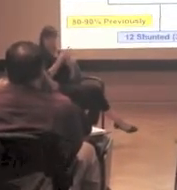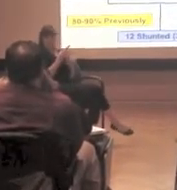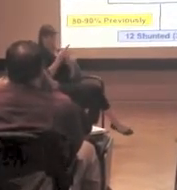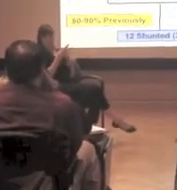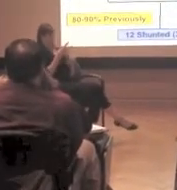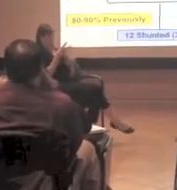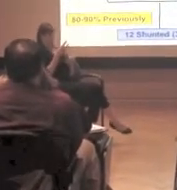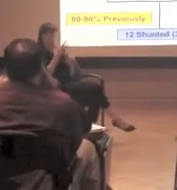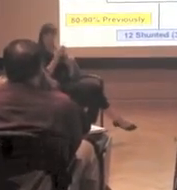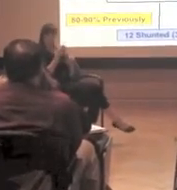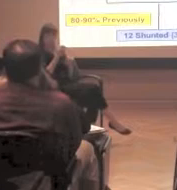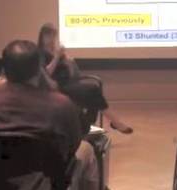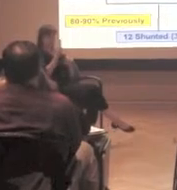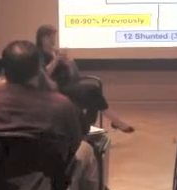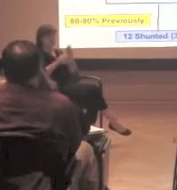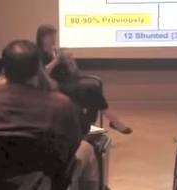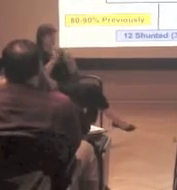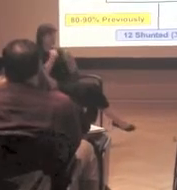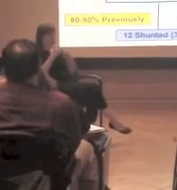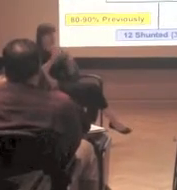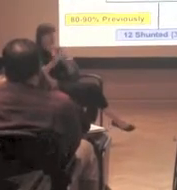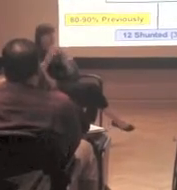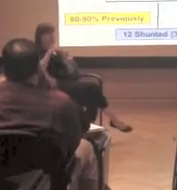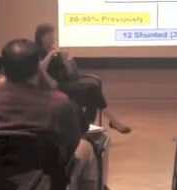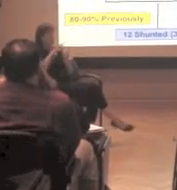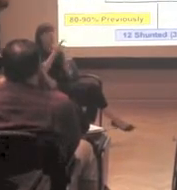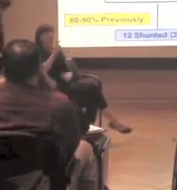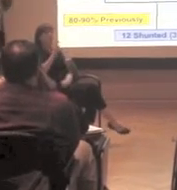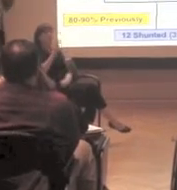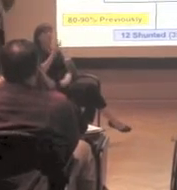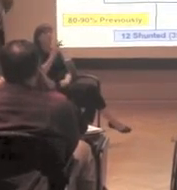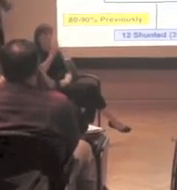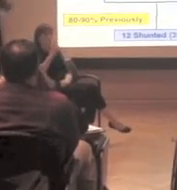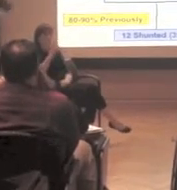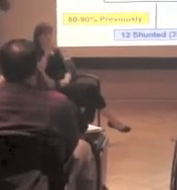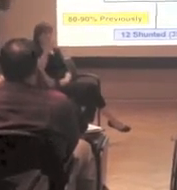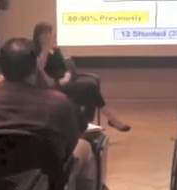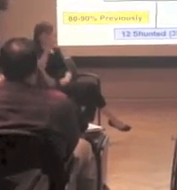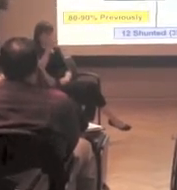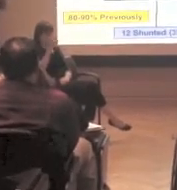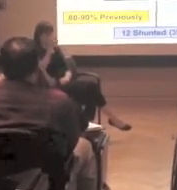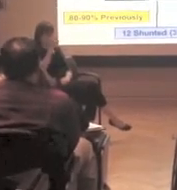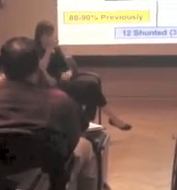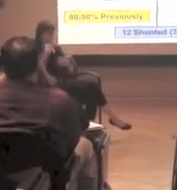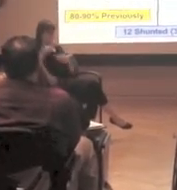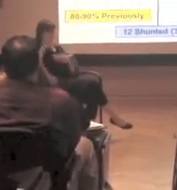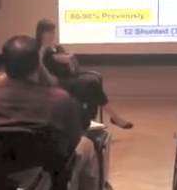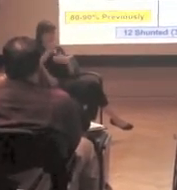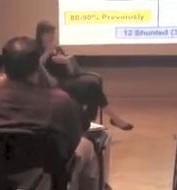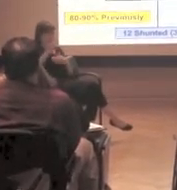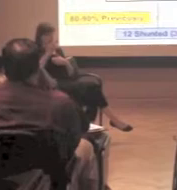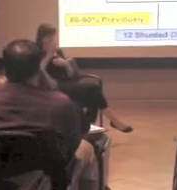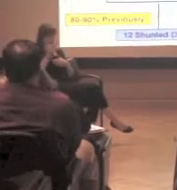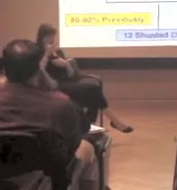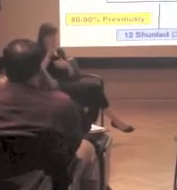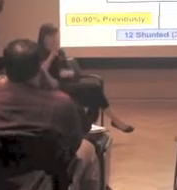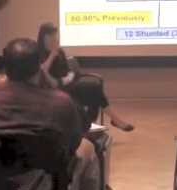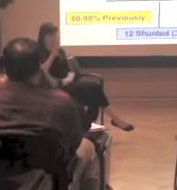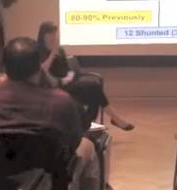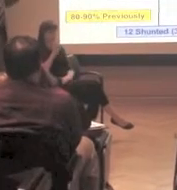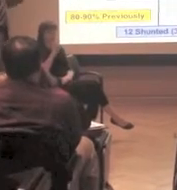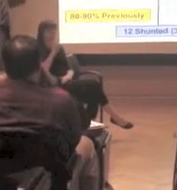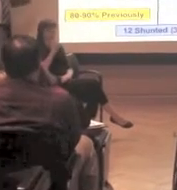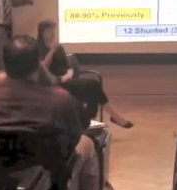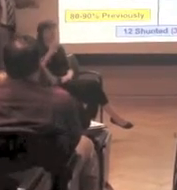months. So, in fact, Ben worked at Harvard. Now, Boston has a much lower rate of spina bifida,